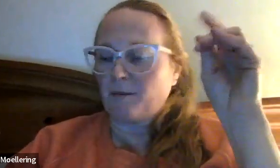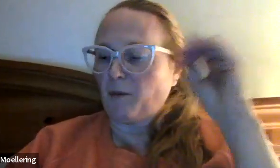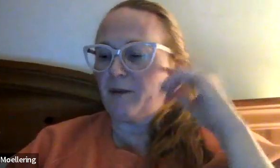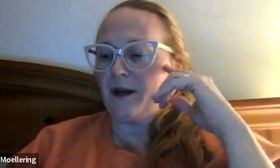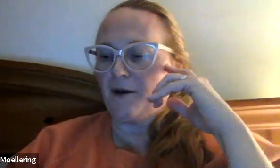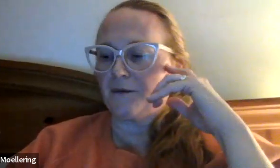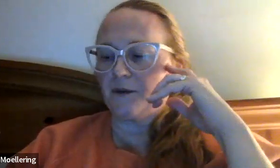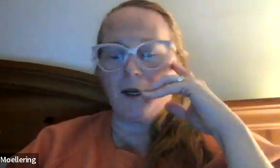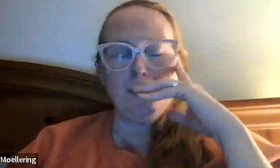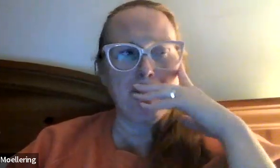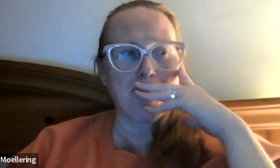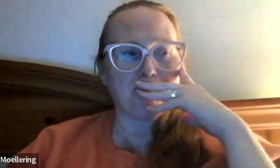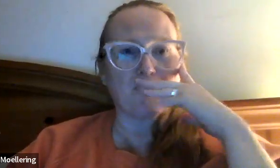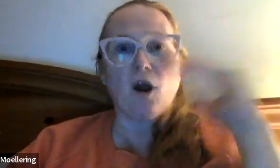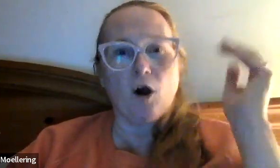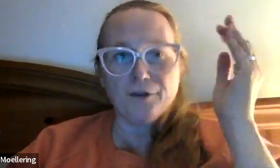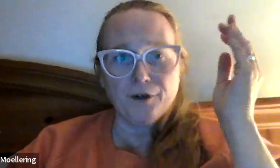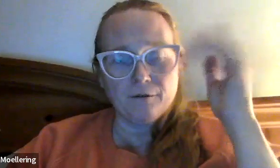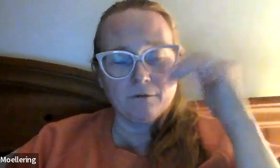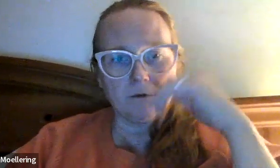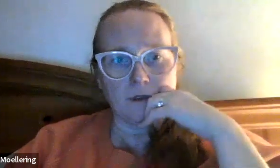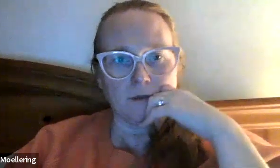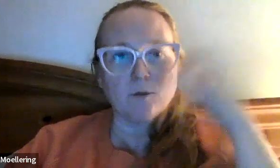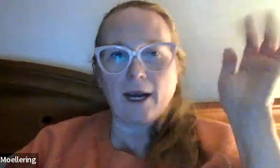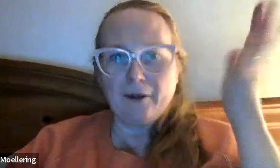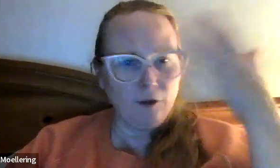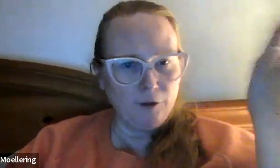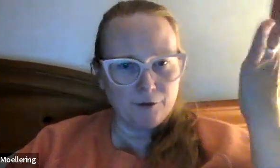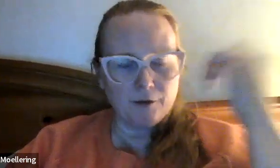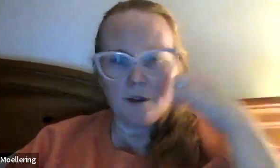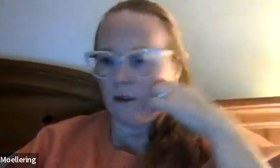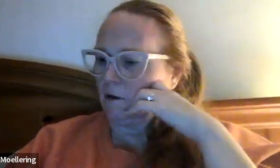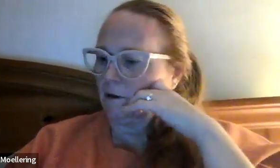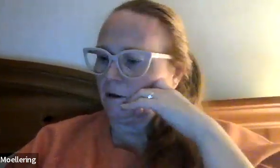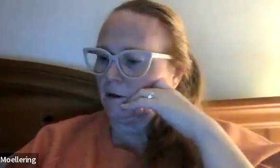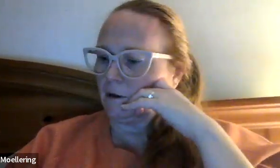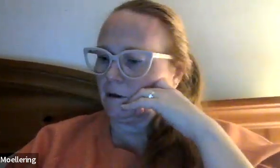But what about author, writer?